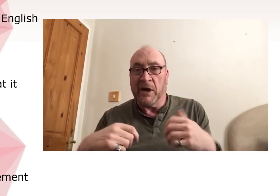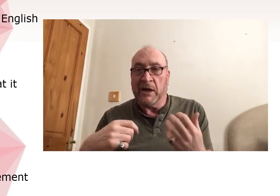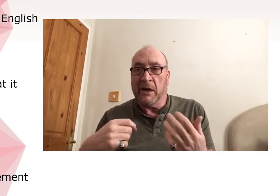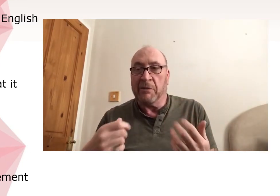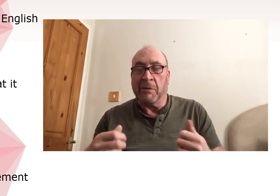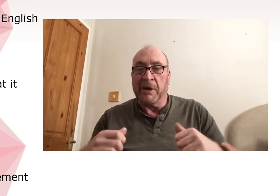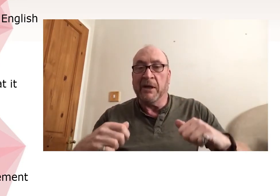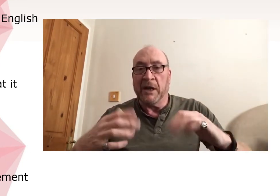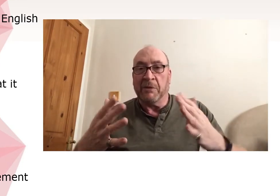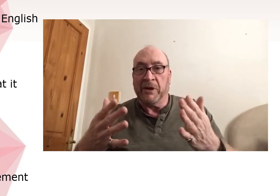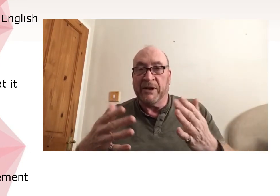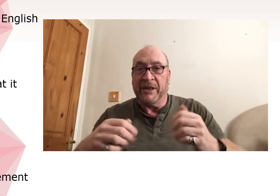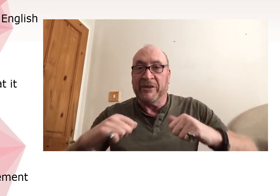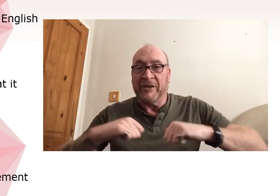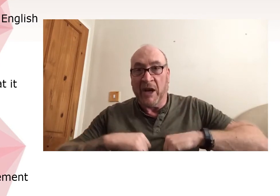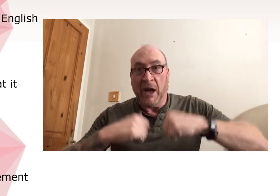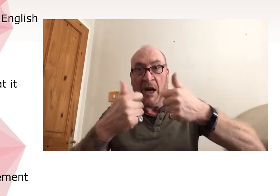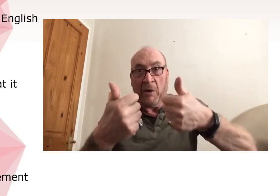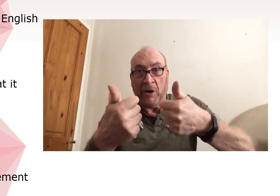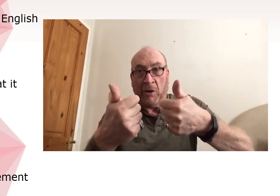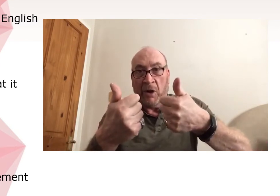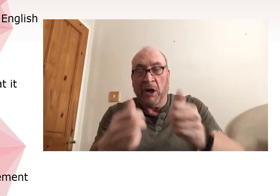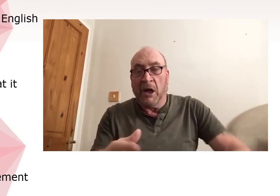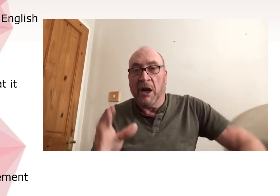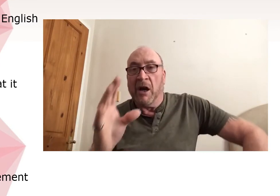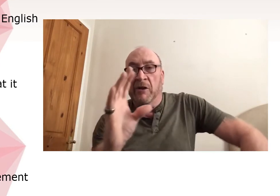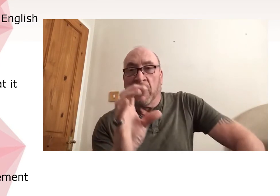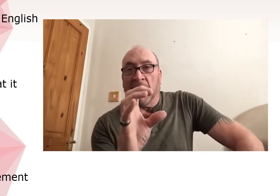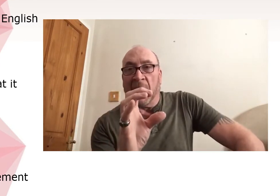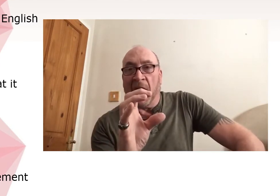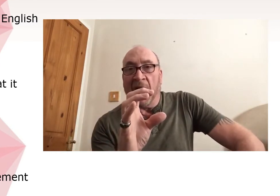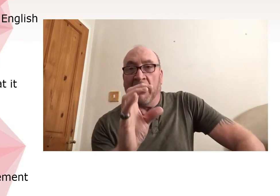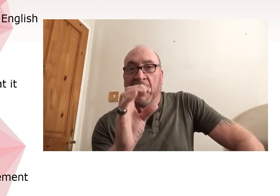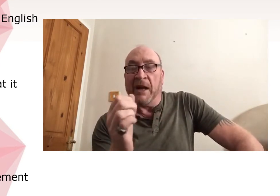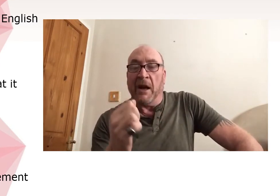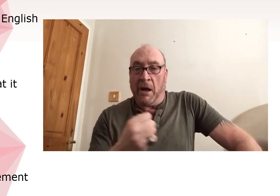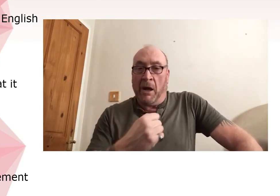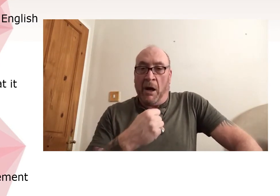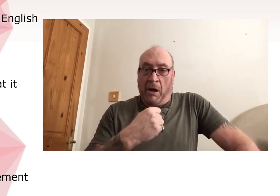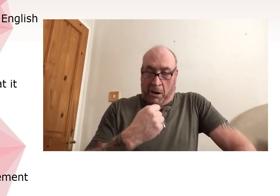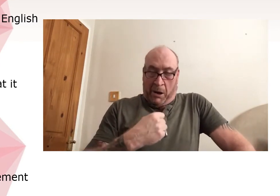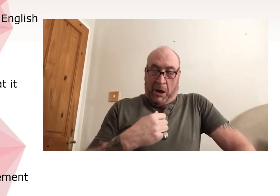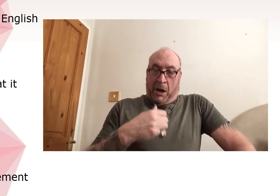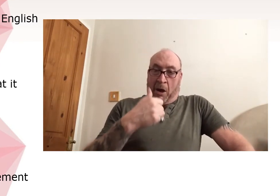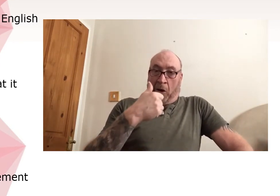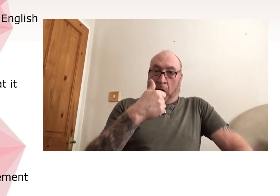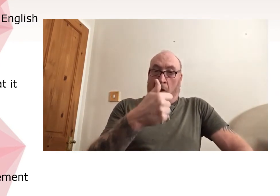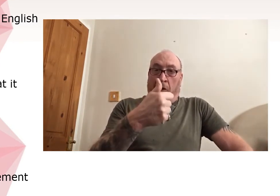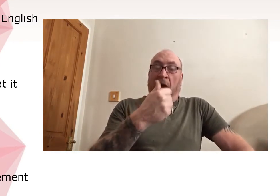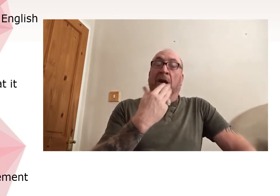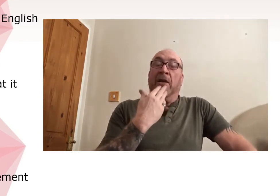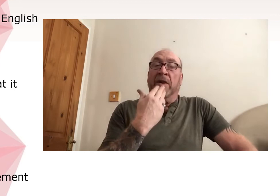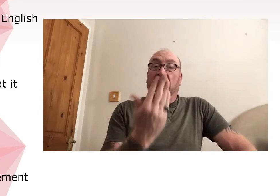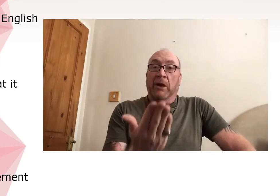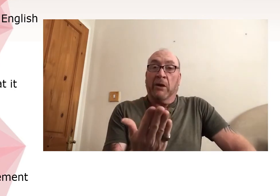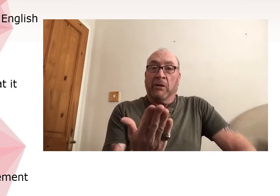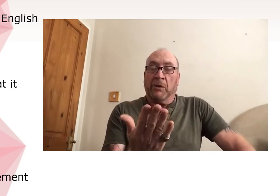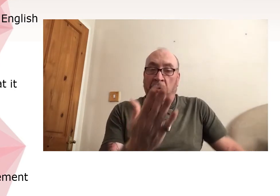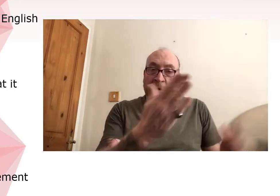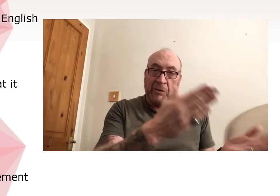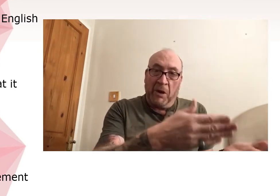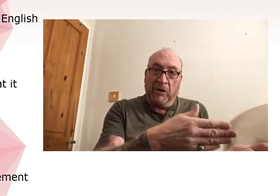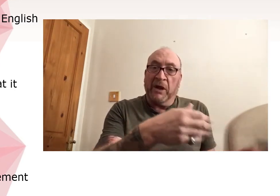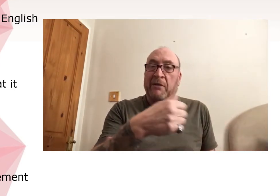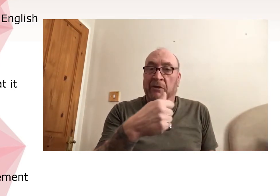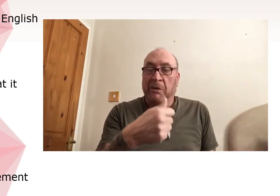when you're saying it. I probably didn't there, but you do. So "how are you?" So doing it like that, and then "good, thank you," which